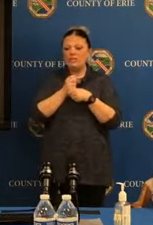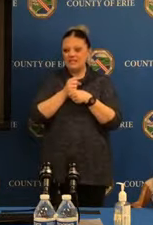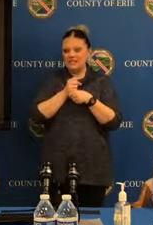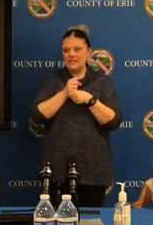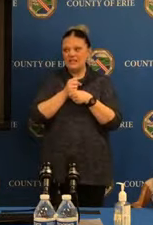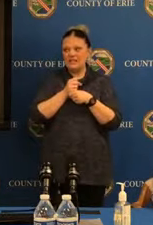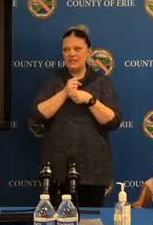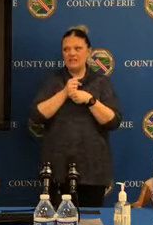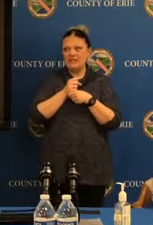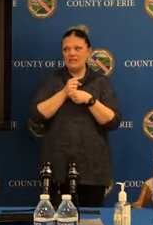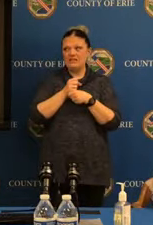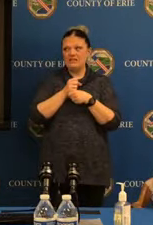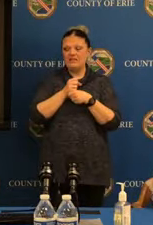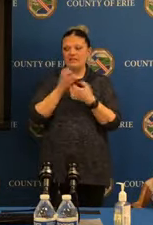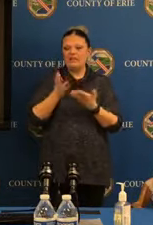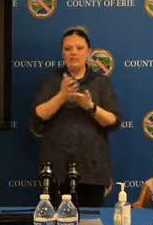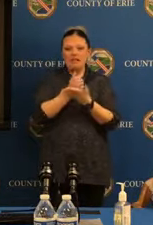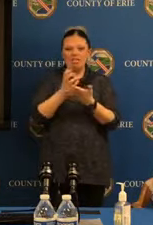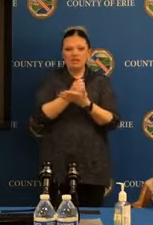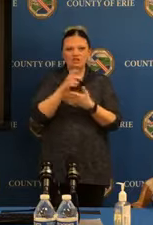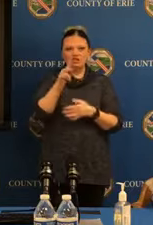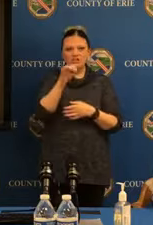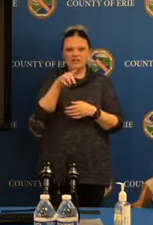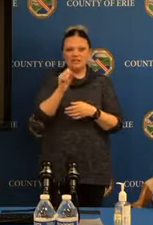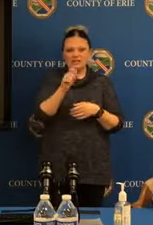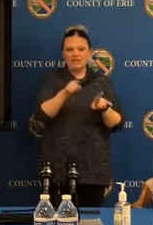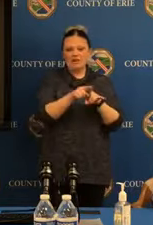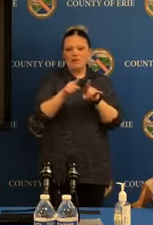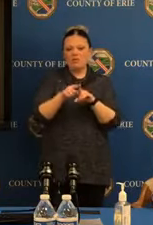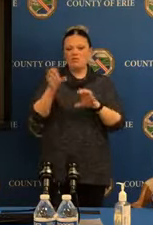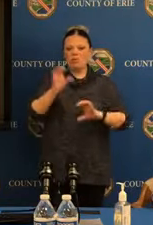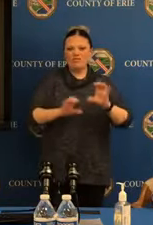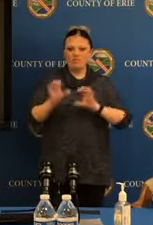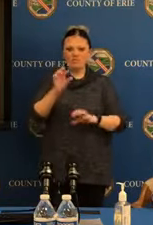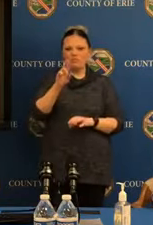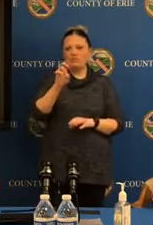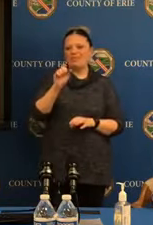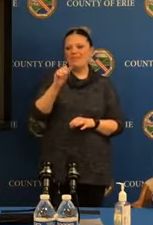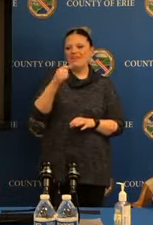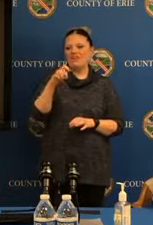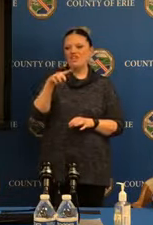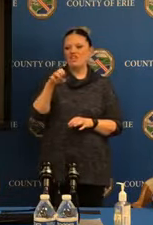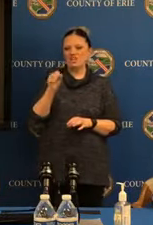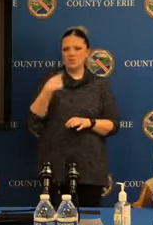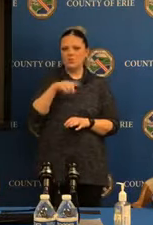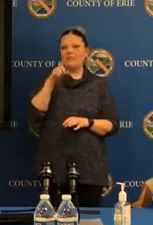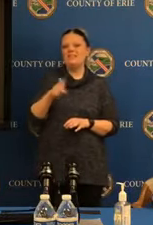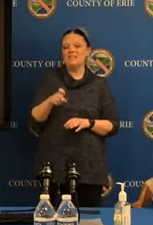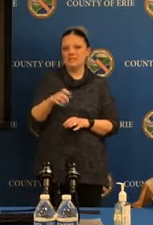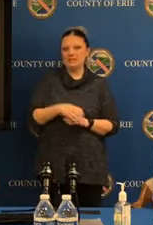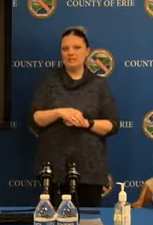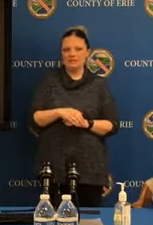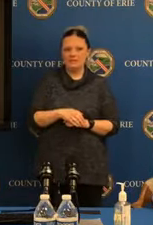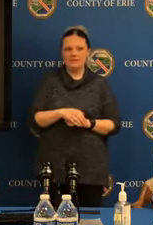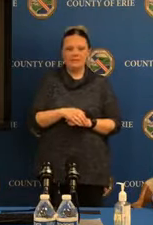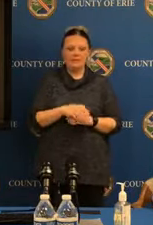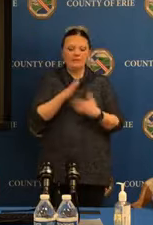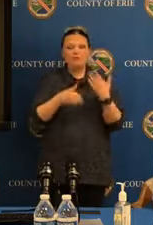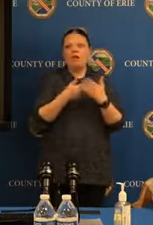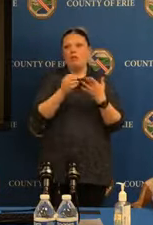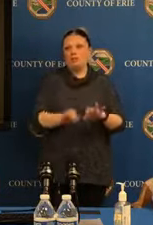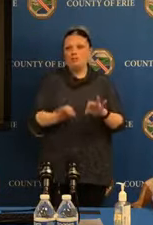the viral specimen collection kits and then also the reagents that we need to conduct the tests. So those are all important.